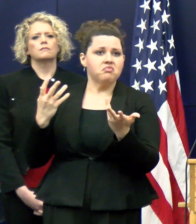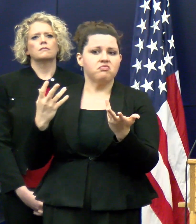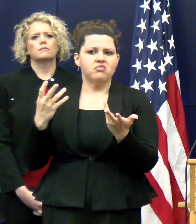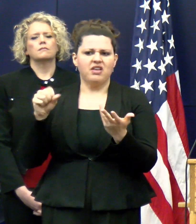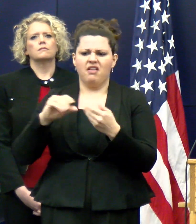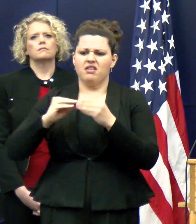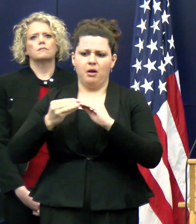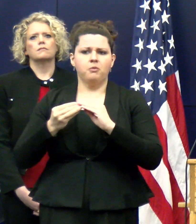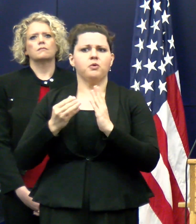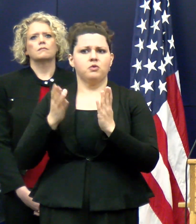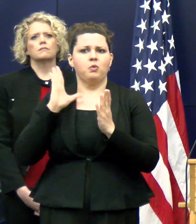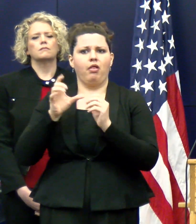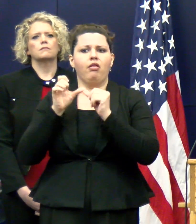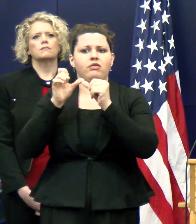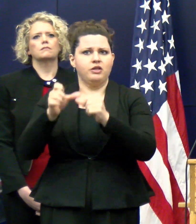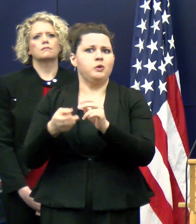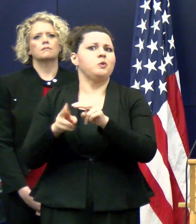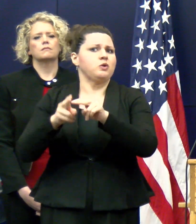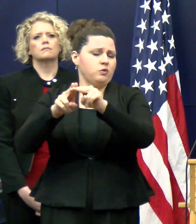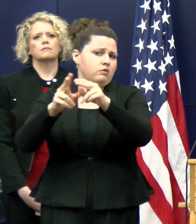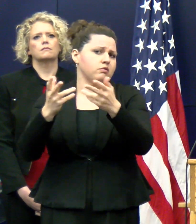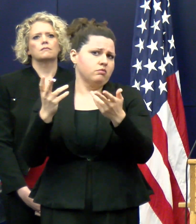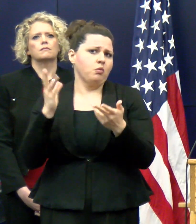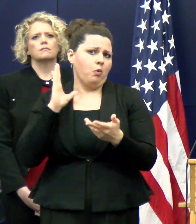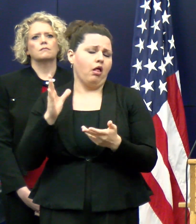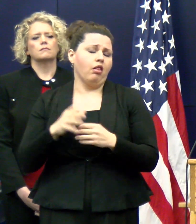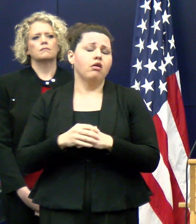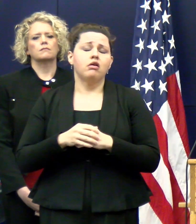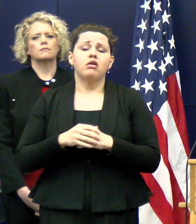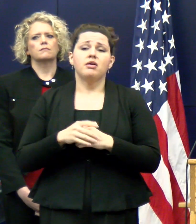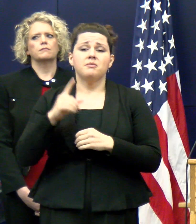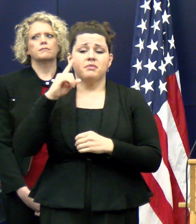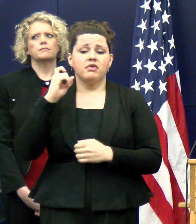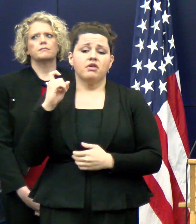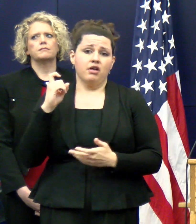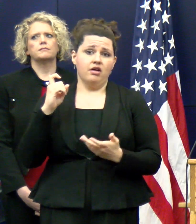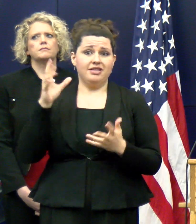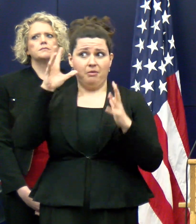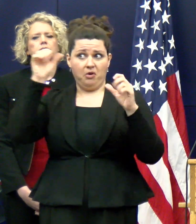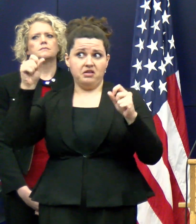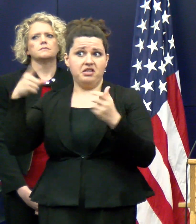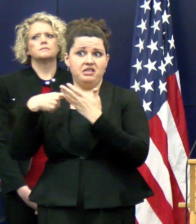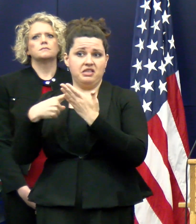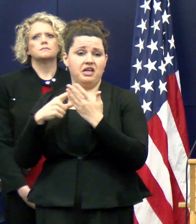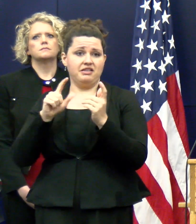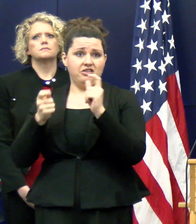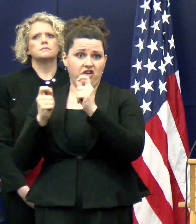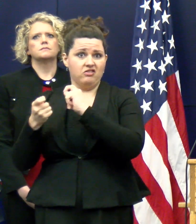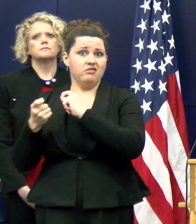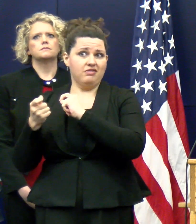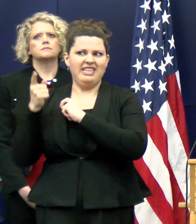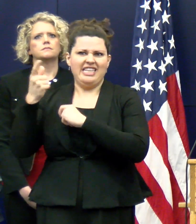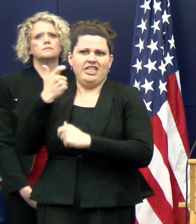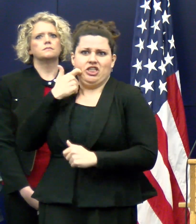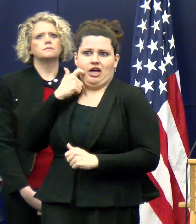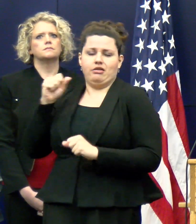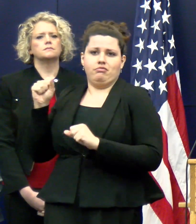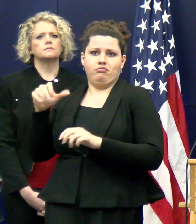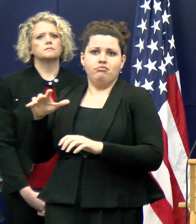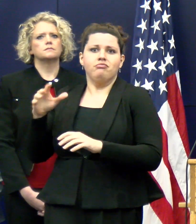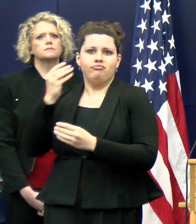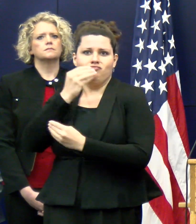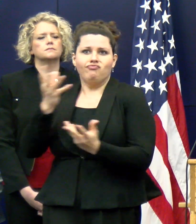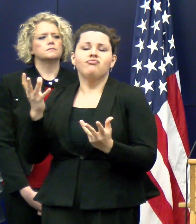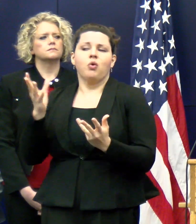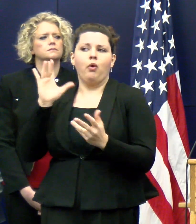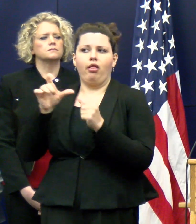those numbers are going to continue to increase, especially with the changes that the president talked about in the press conference that he just did. We'll